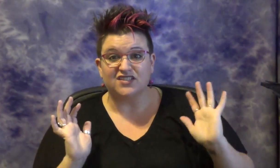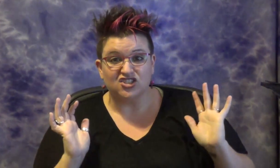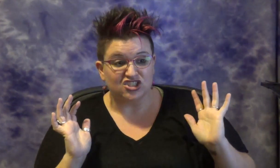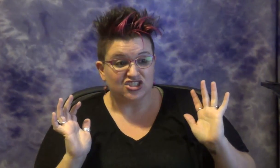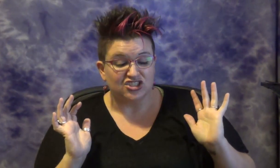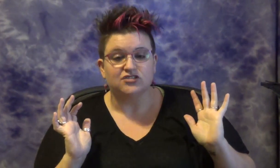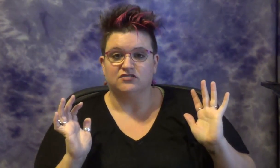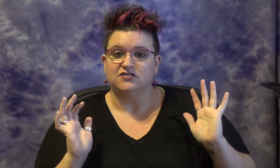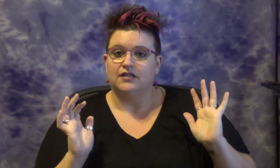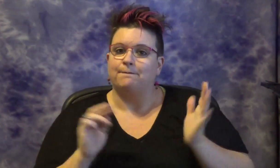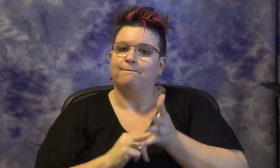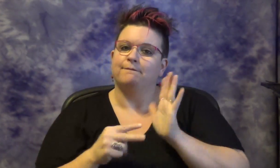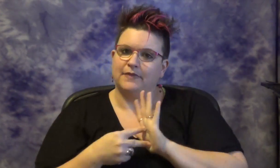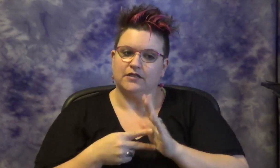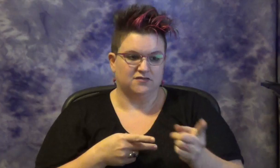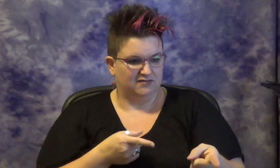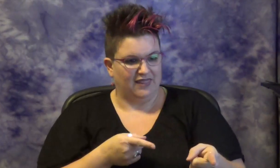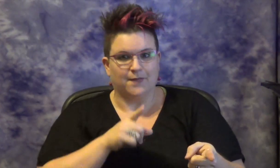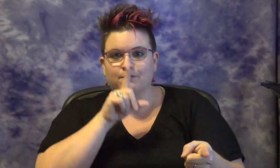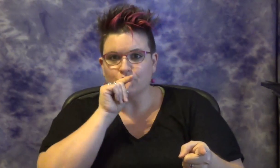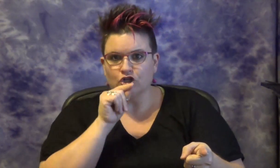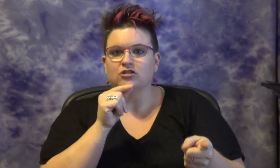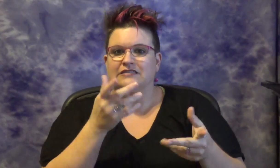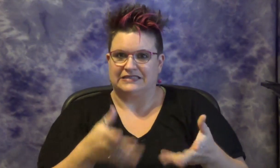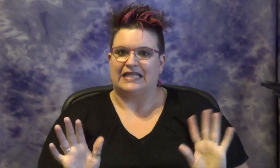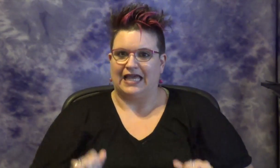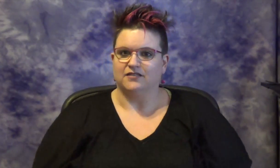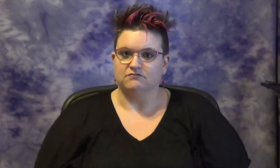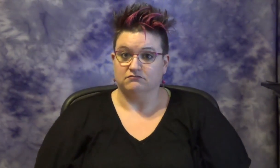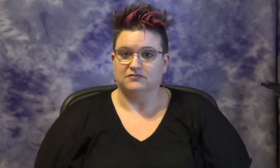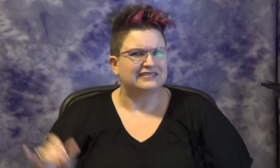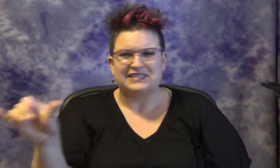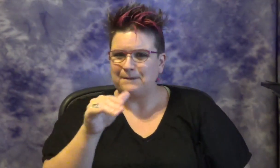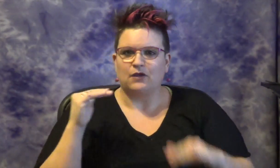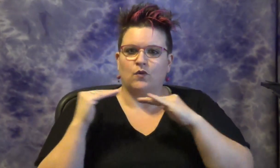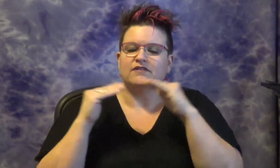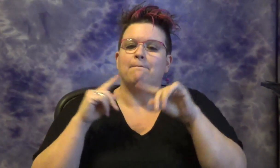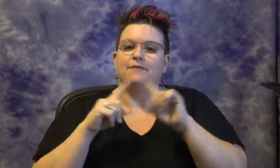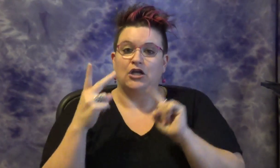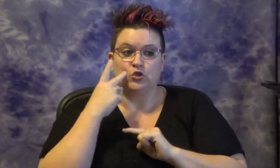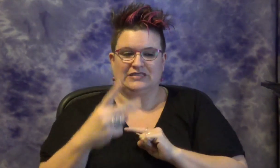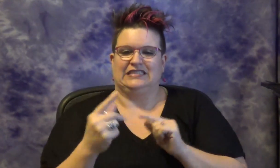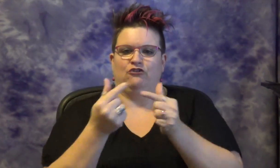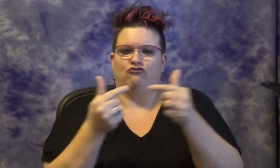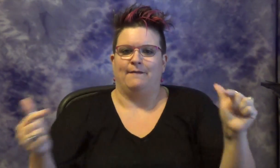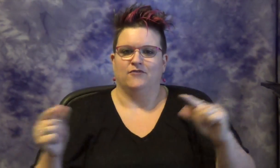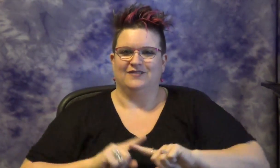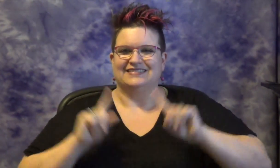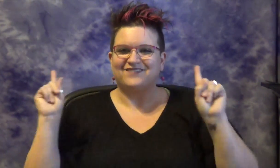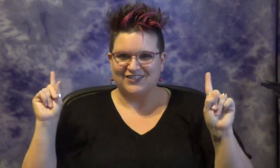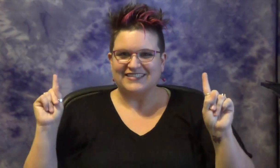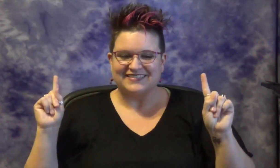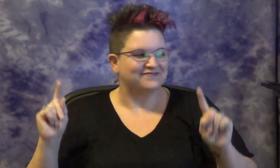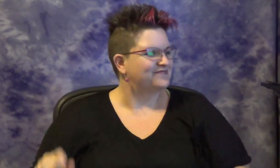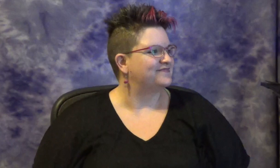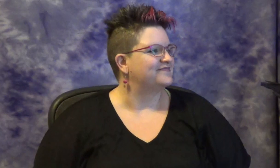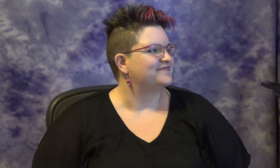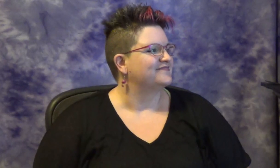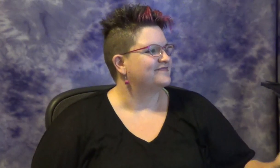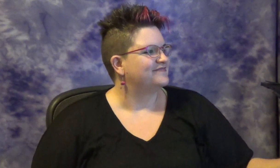dead, finished. That would grammatically be following ASL. It is equivalent, but the grammar is